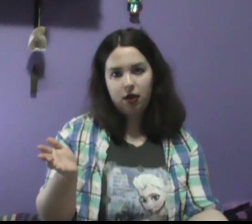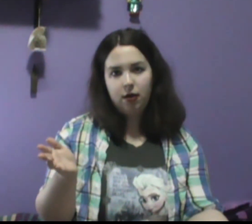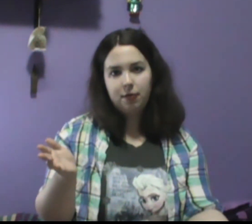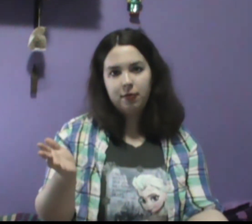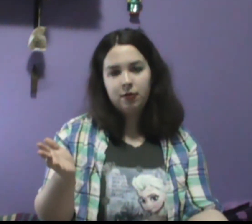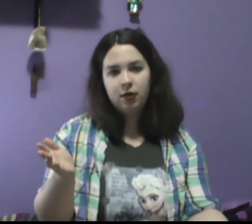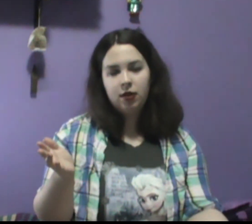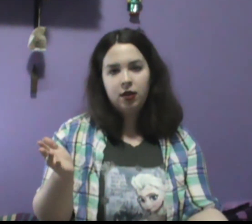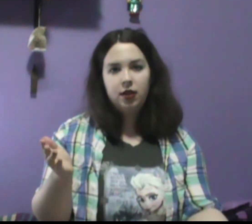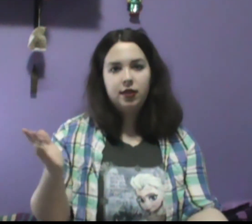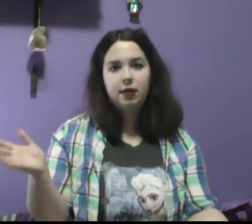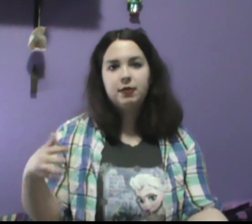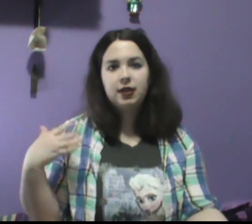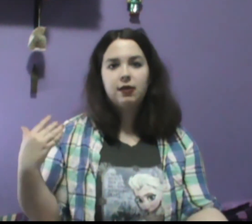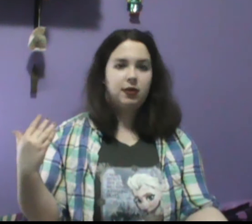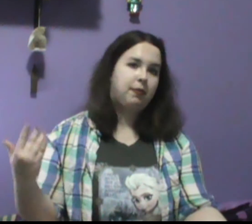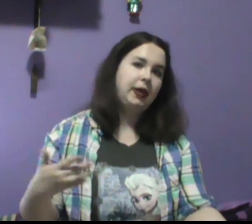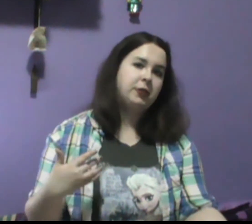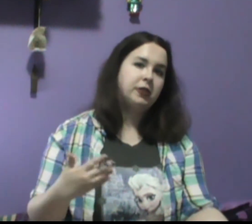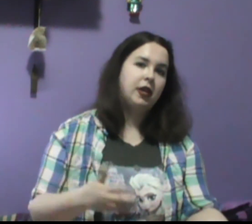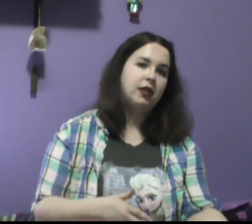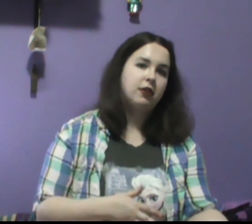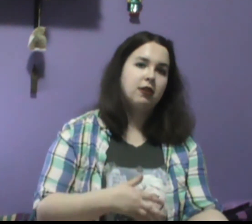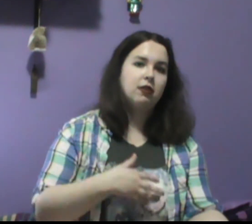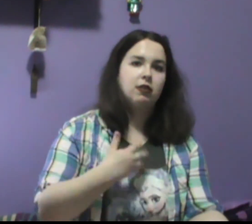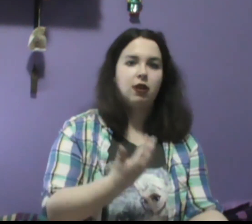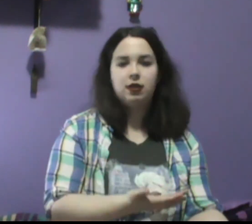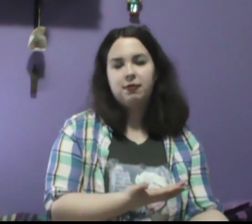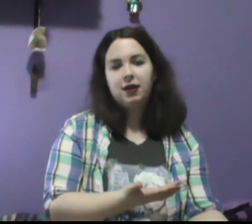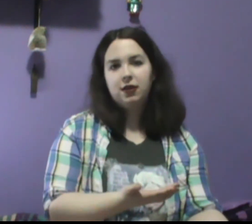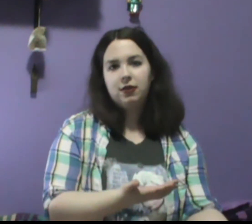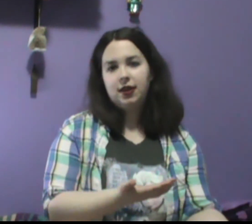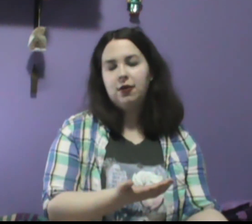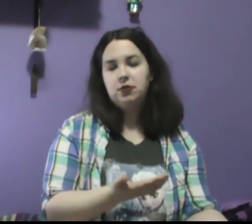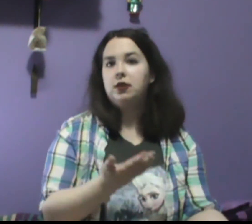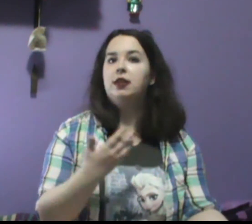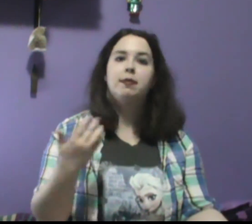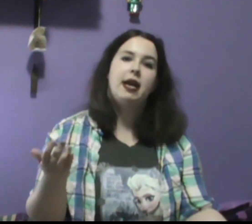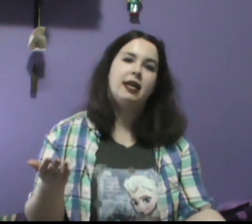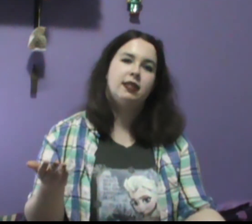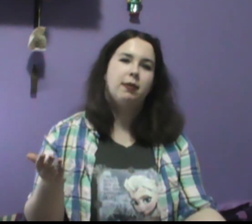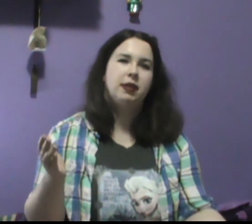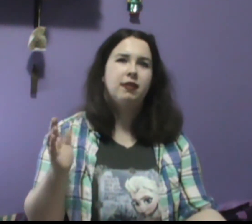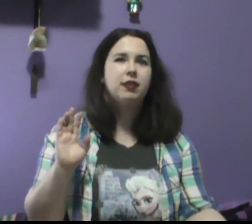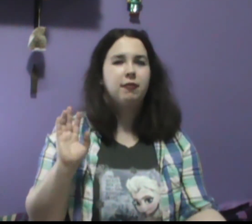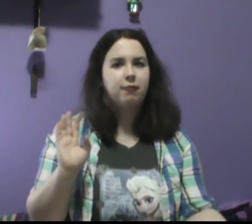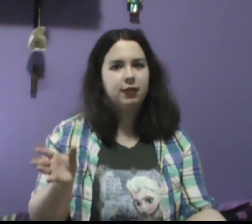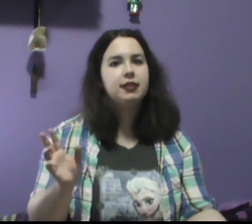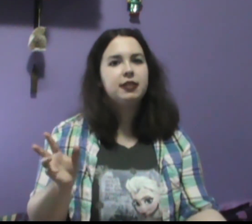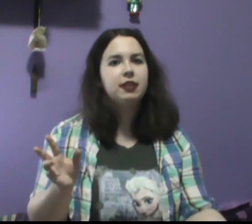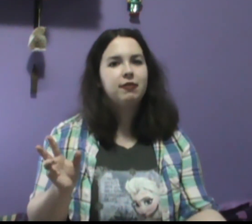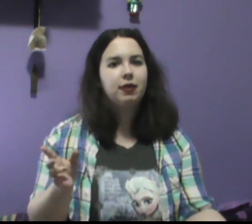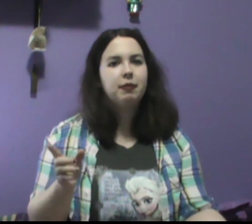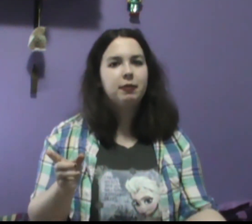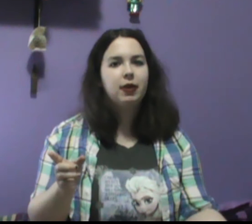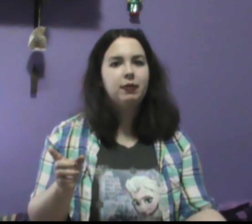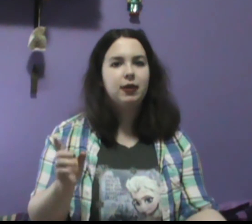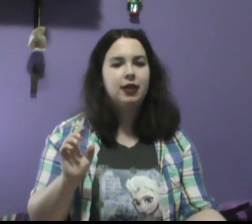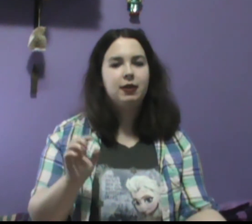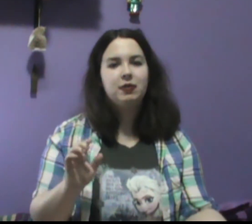them dealing with a patient that Dr. Mario encountered in the past, I believe in the first season, if I remember right, when he was